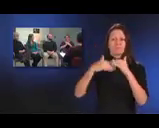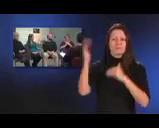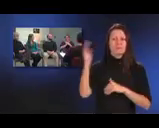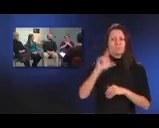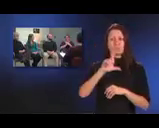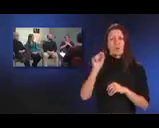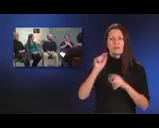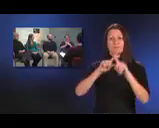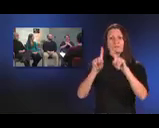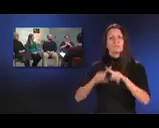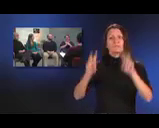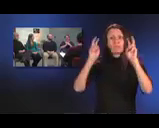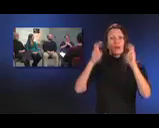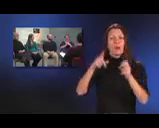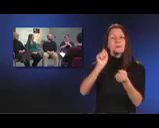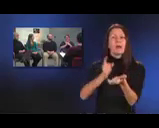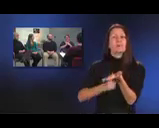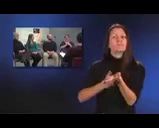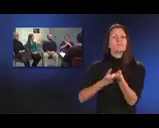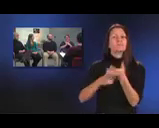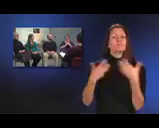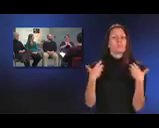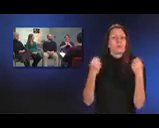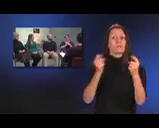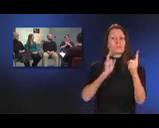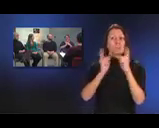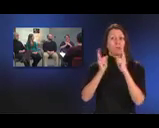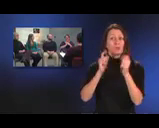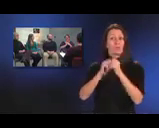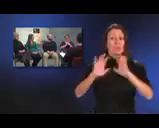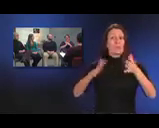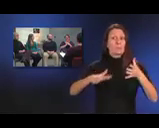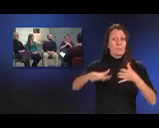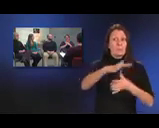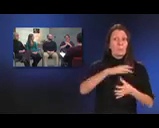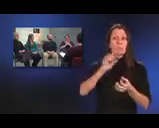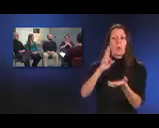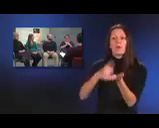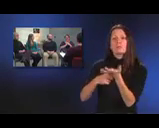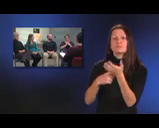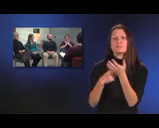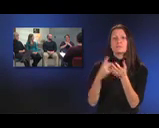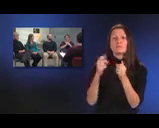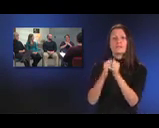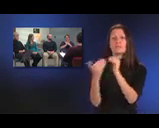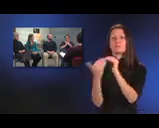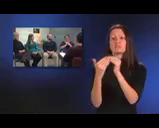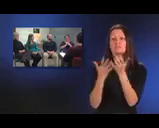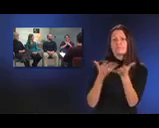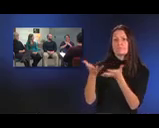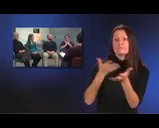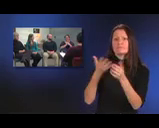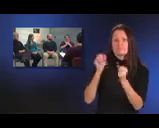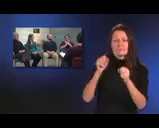than 20 other topics you can use to lead recovery dialogues with your groups or while working with your peers one-on-one.